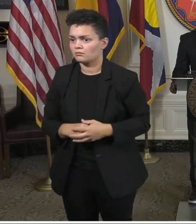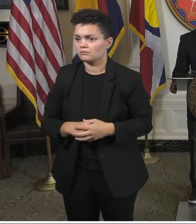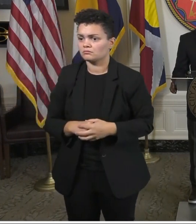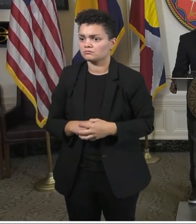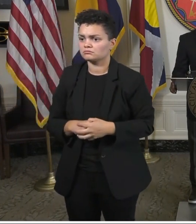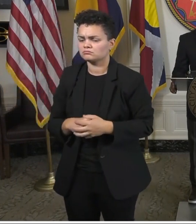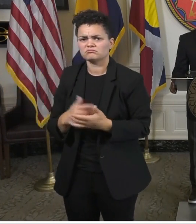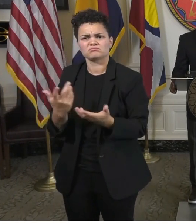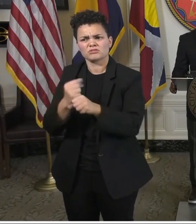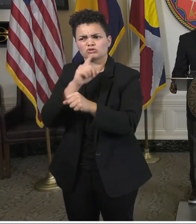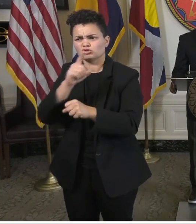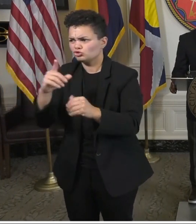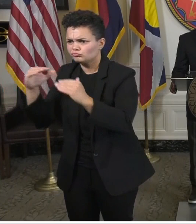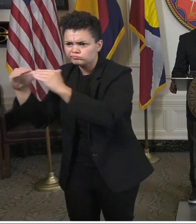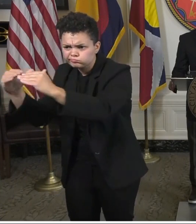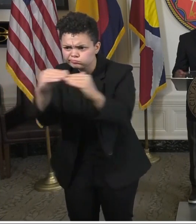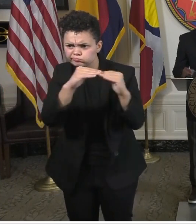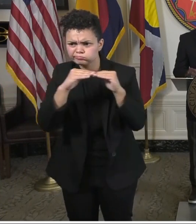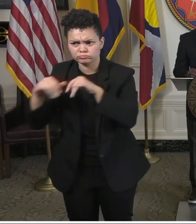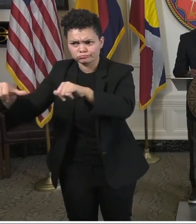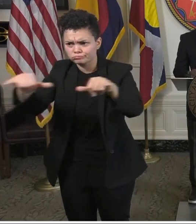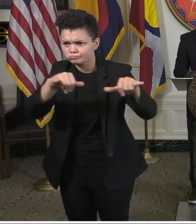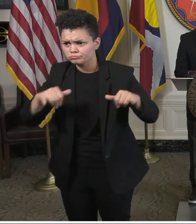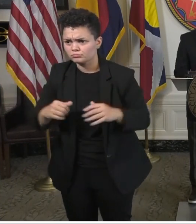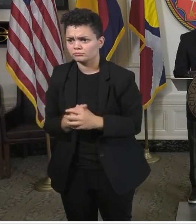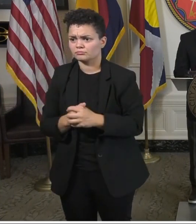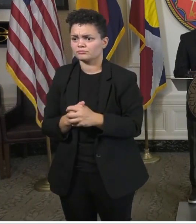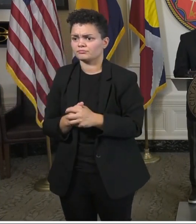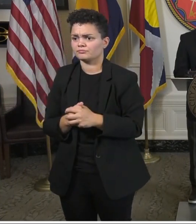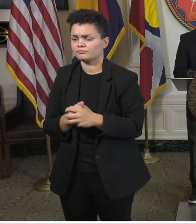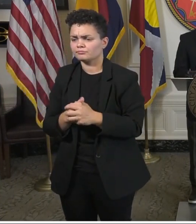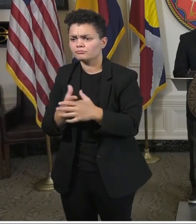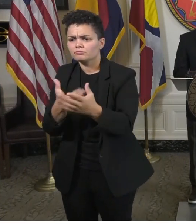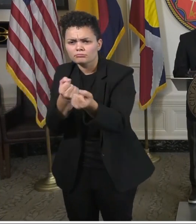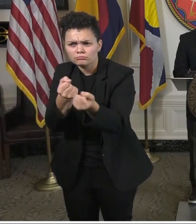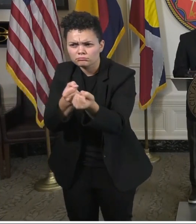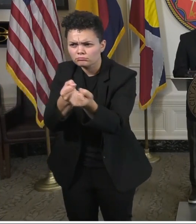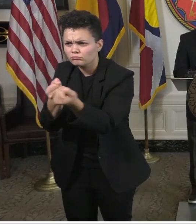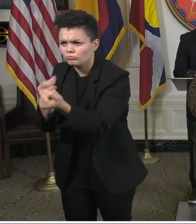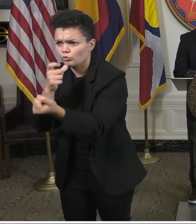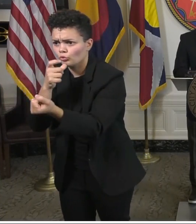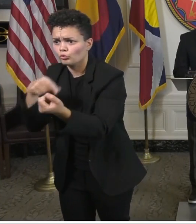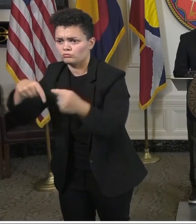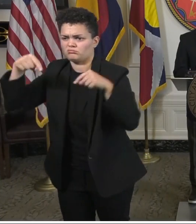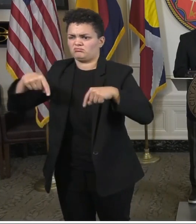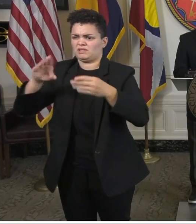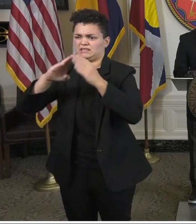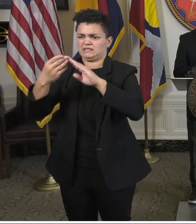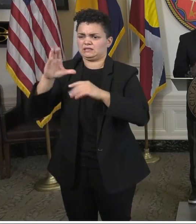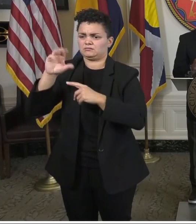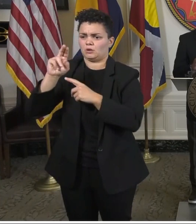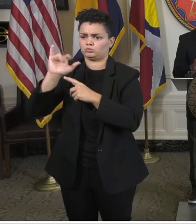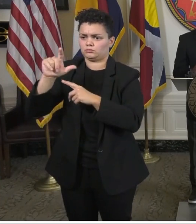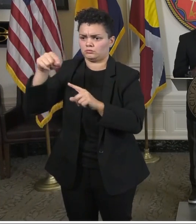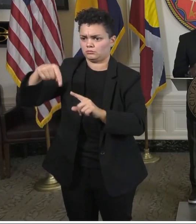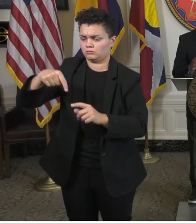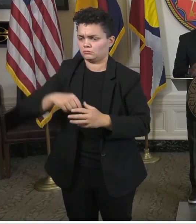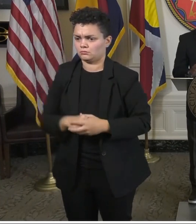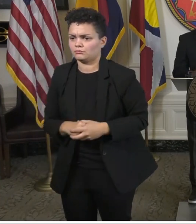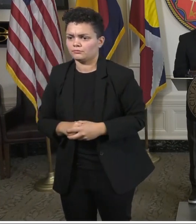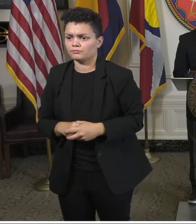been co-chaired by former City Council President Albus Brooks and my Chief of Staff, Alan Salazar, and engages nearly